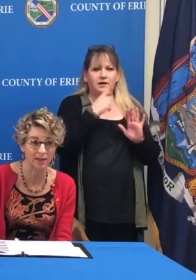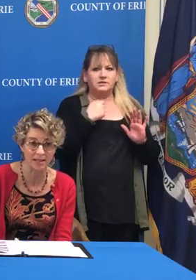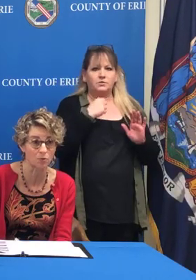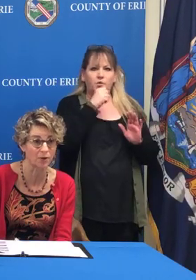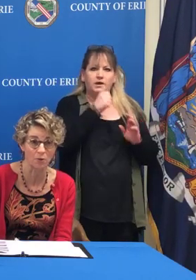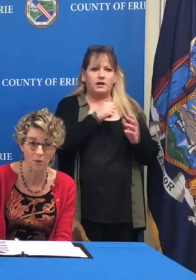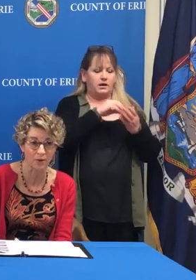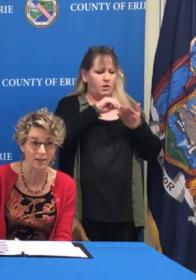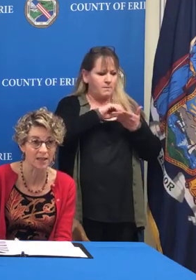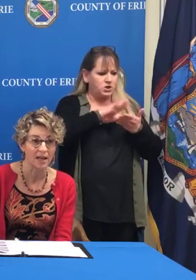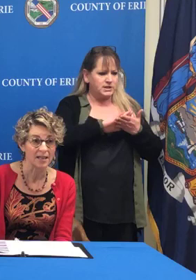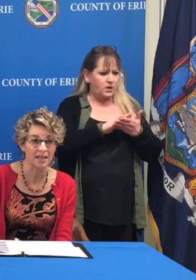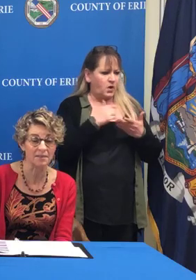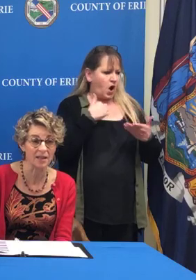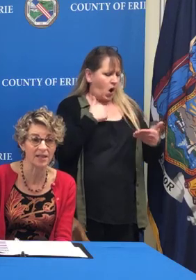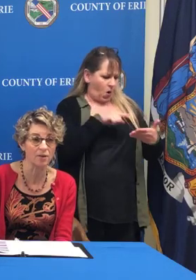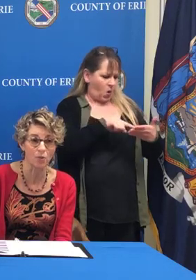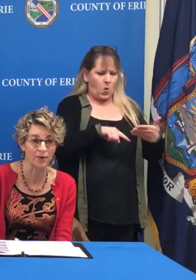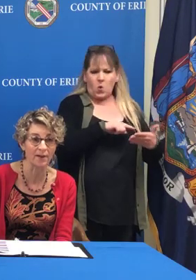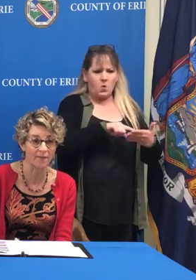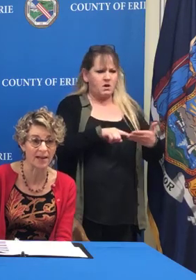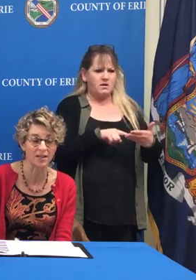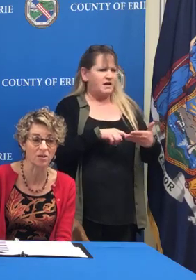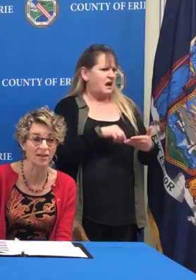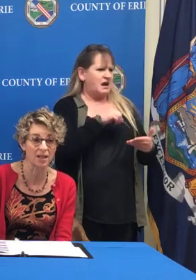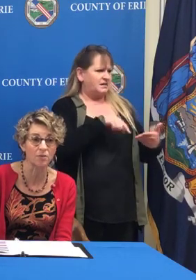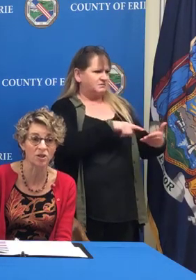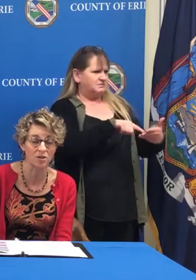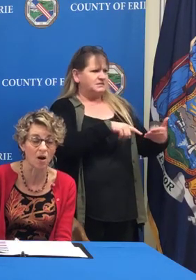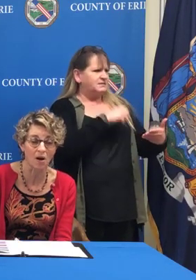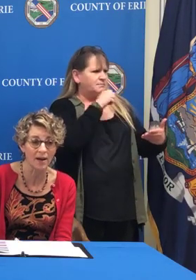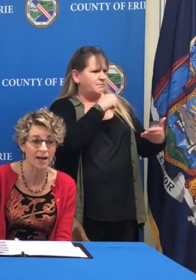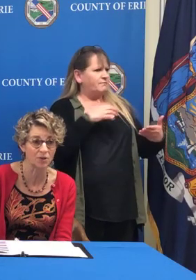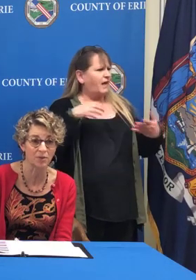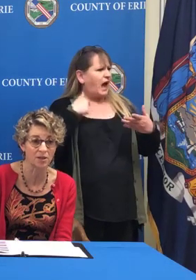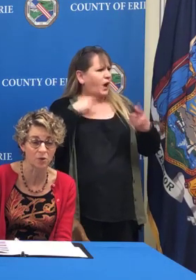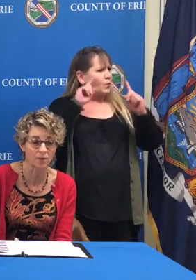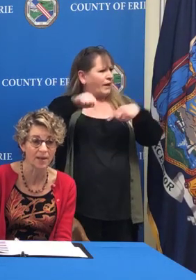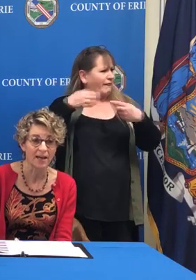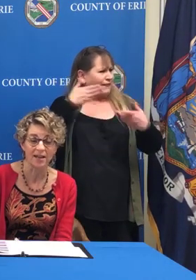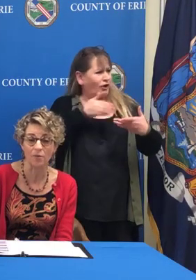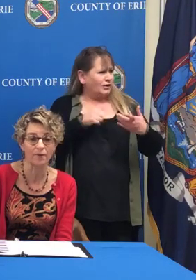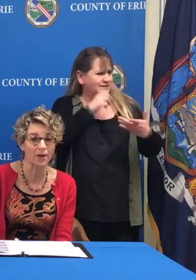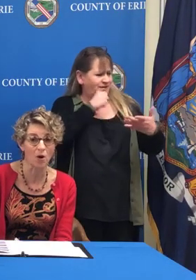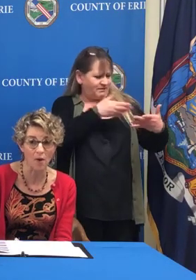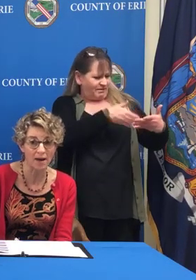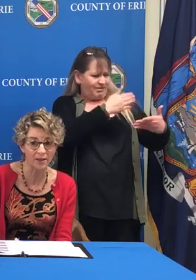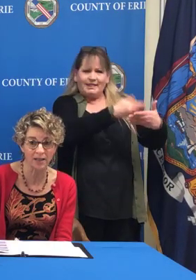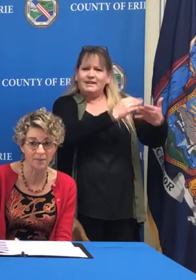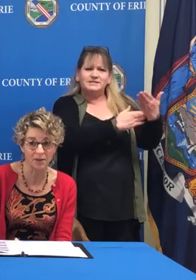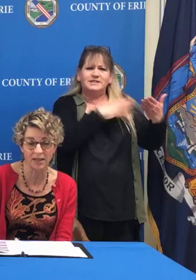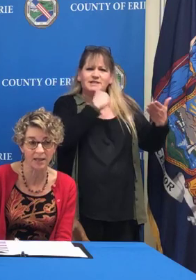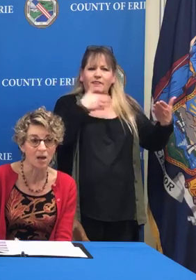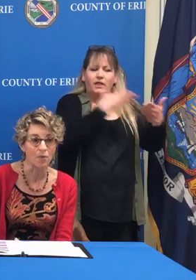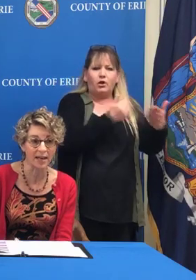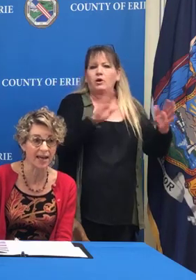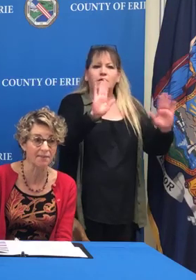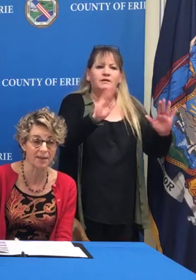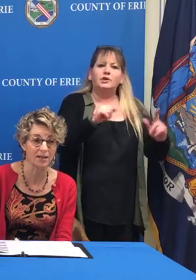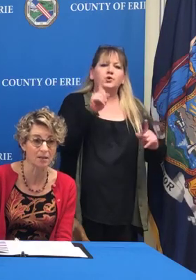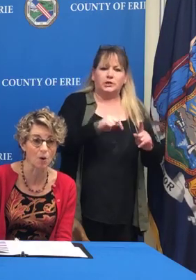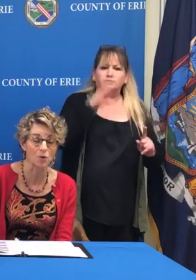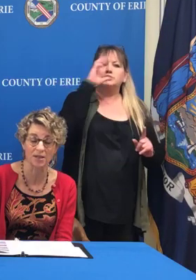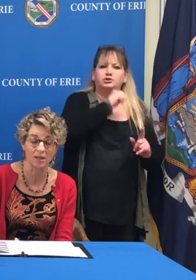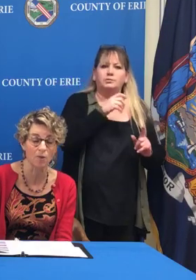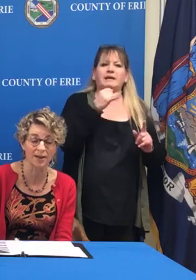list a place where you weren't, doesn't mean that you weren't infected. So I think we just all have to assume that if we go out in the community, we can